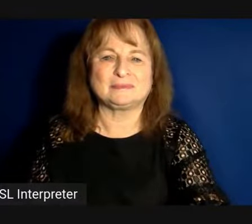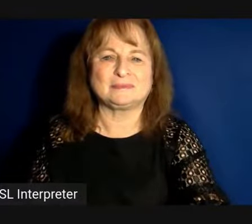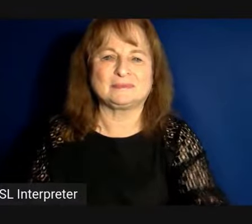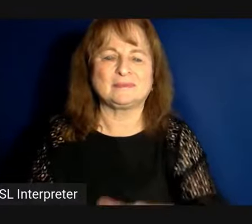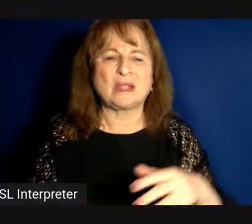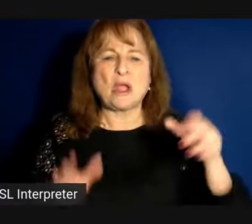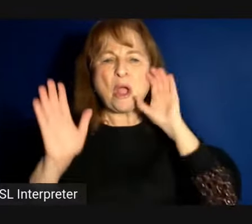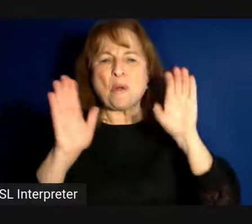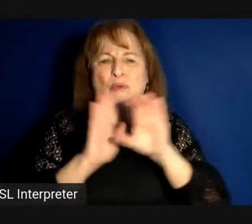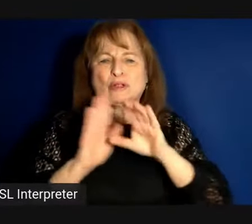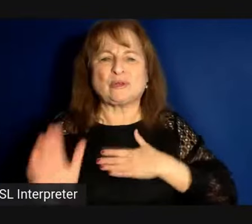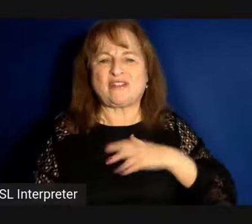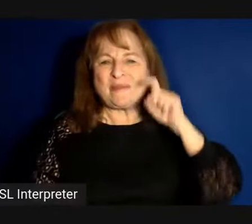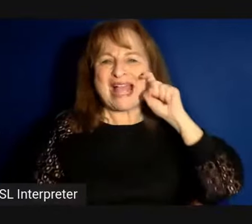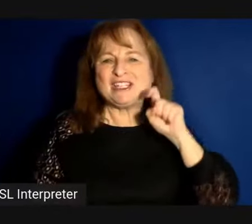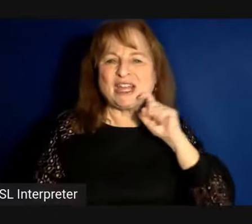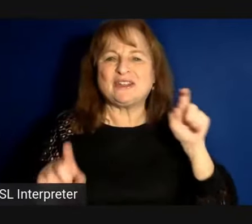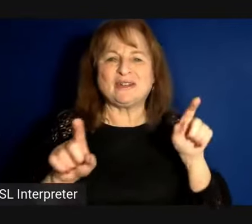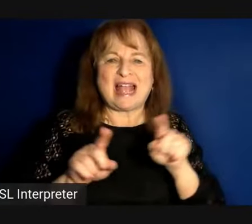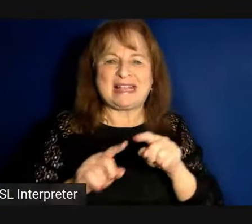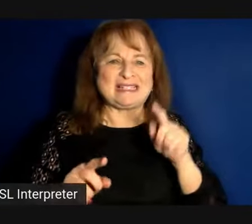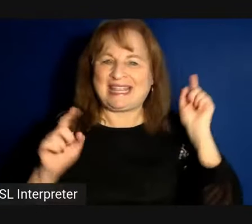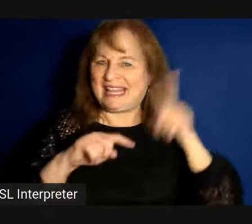portrait of my gender as inaudible